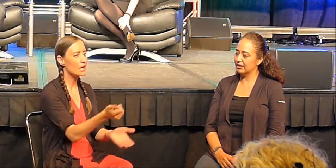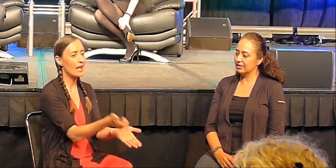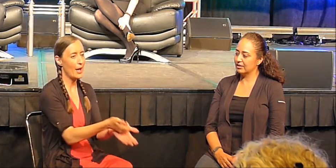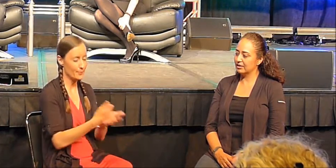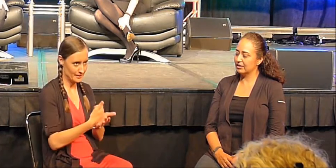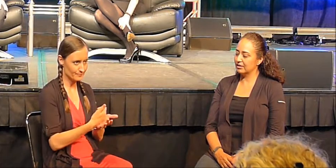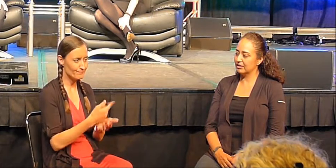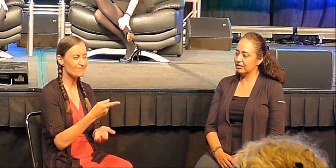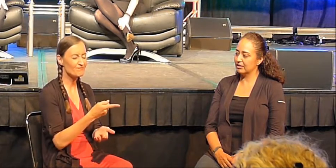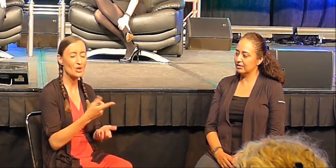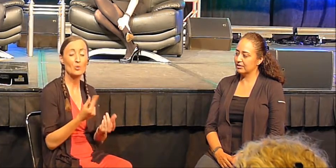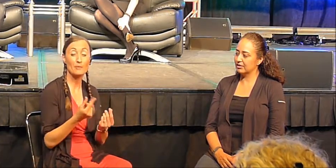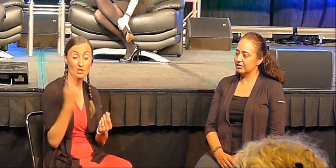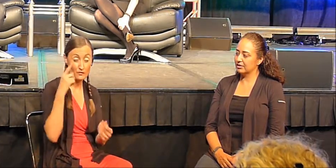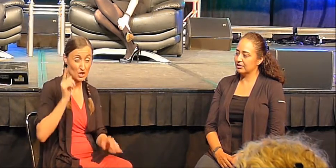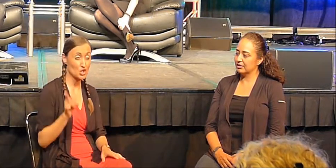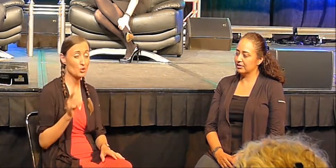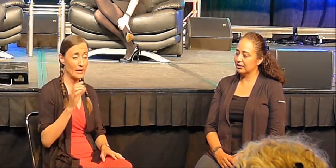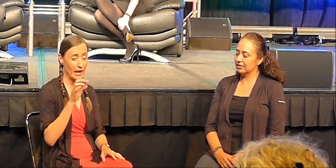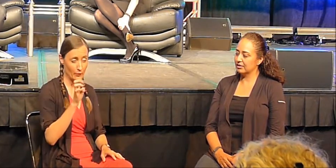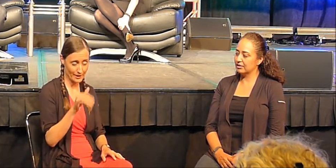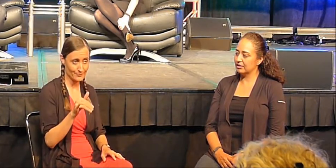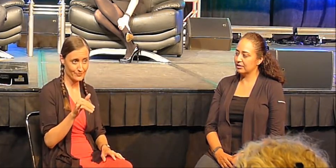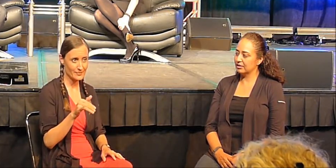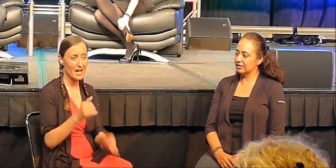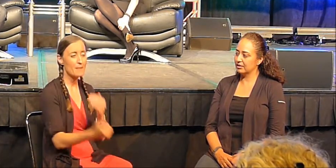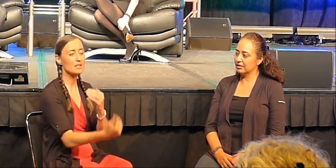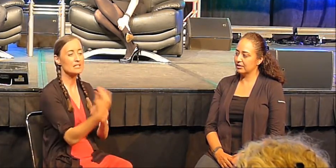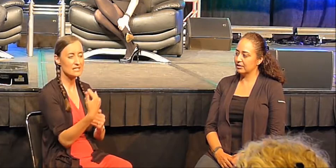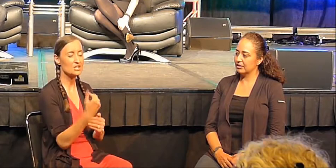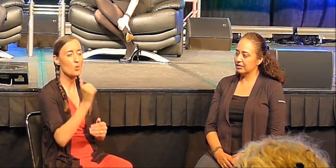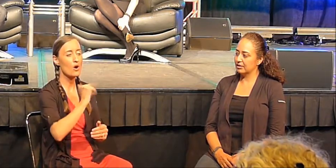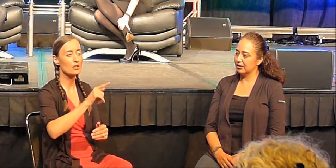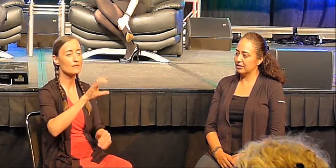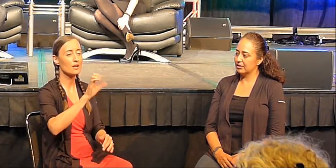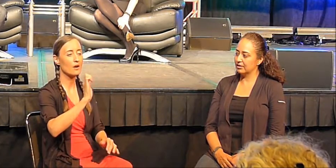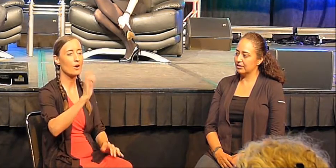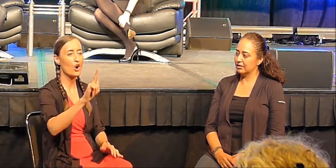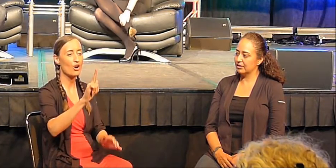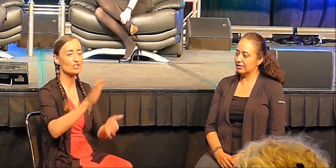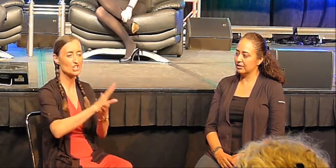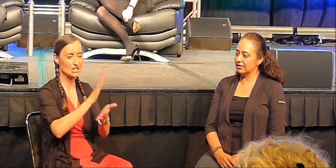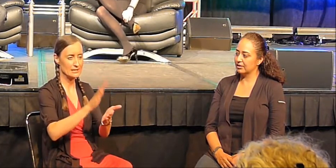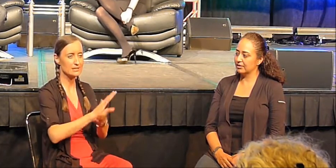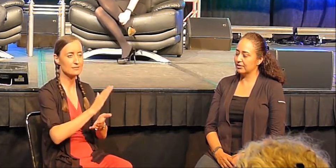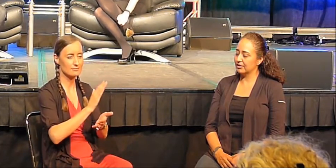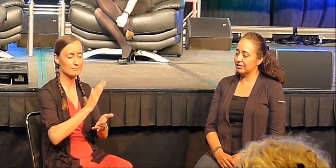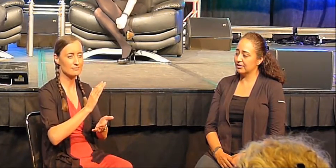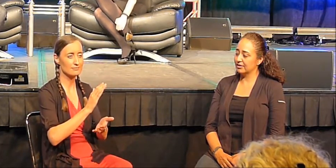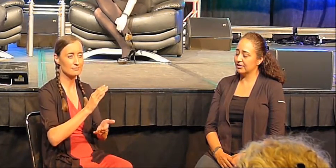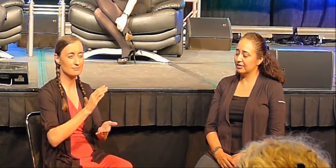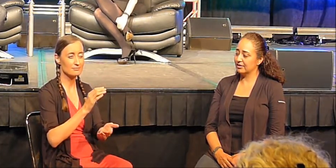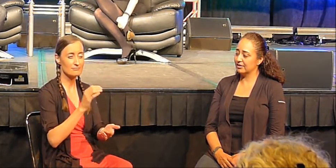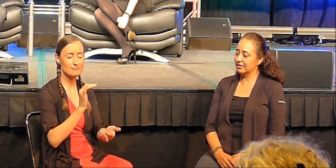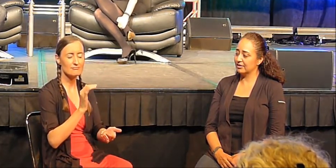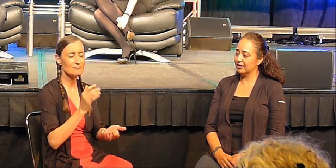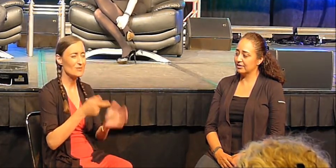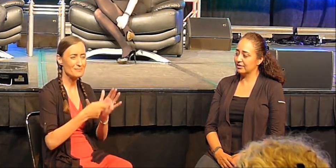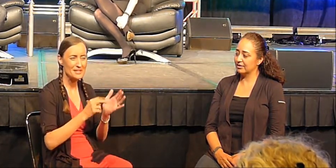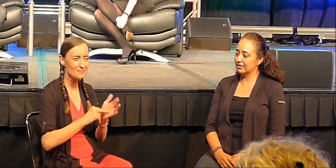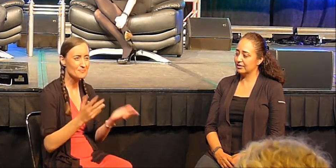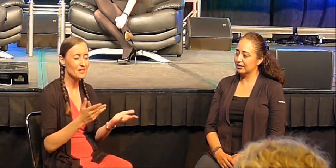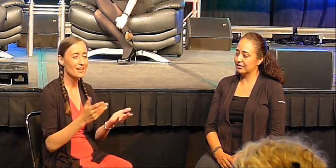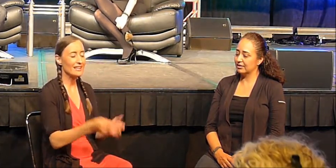here's what I'm going to do for you, Cary. I'm going to send you all the call sheets. And the call sheets are what you get given as a member of the crew